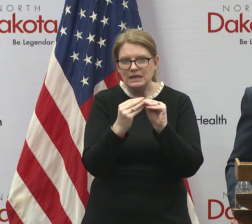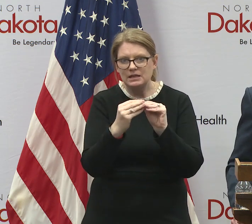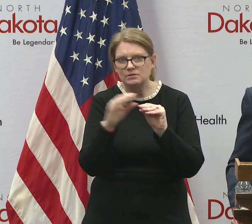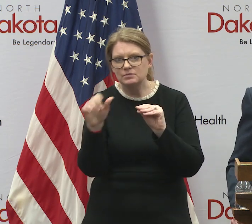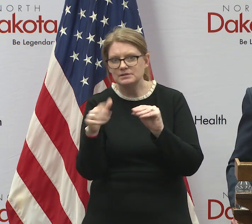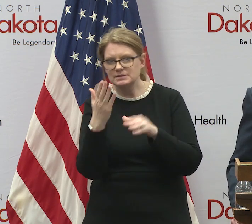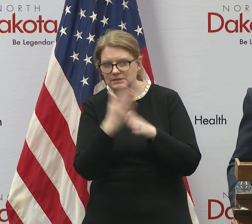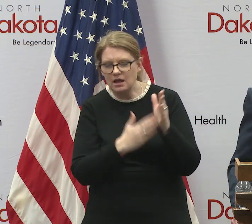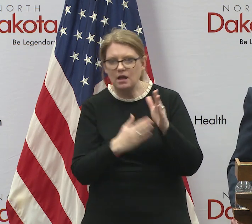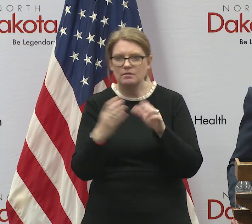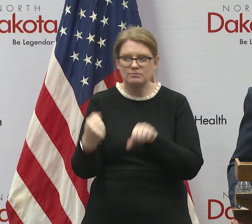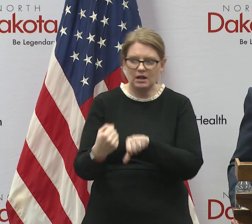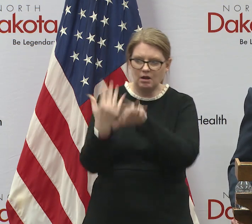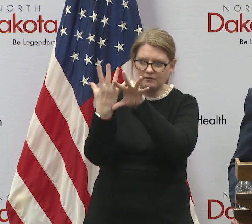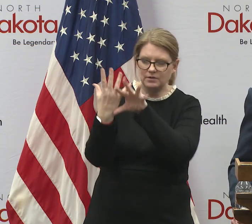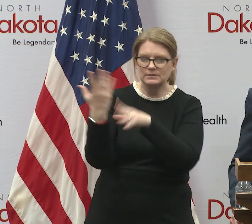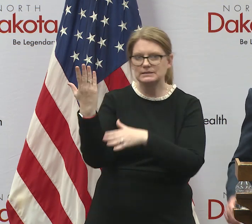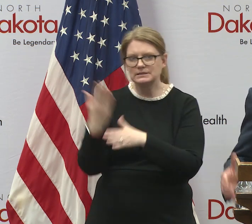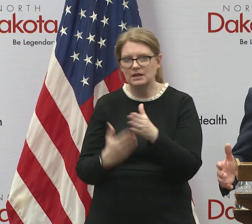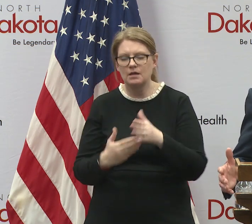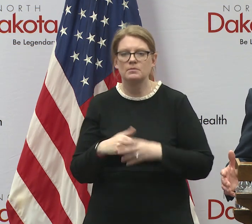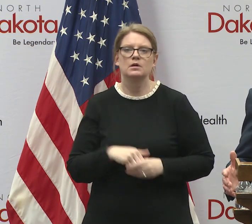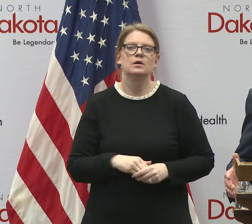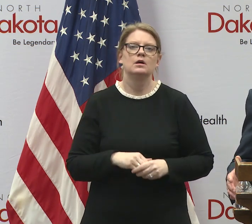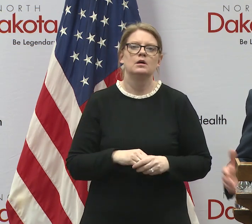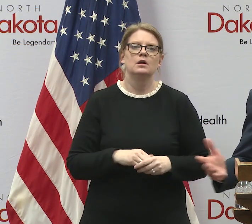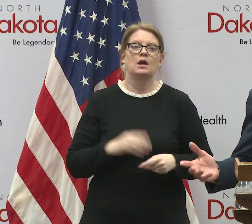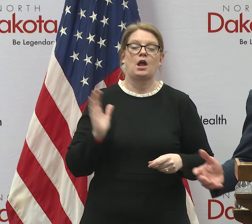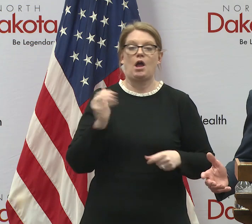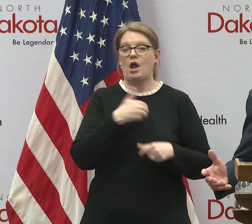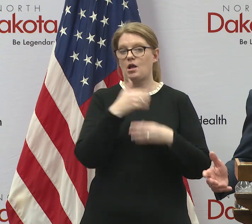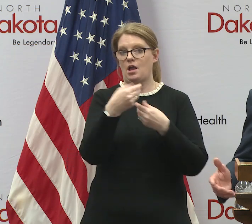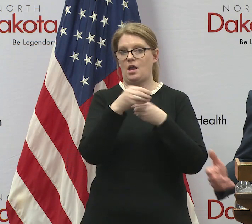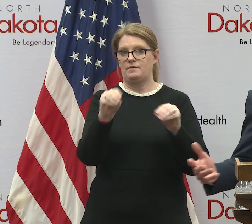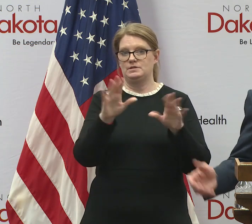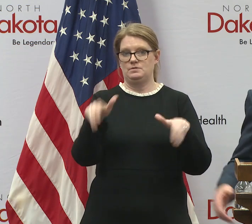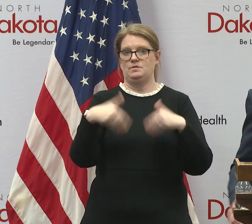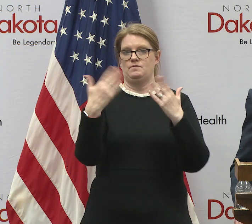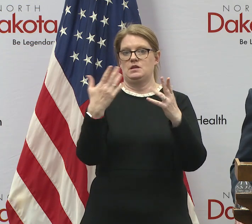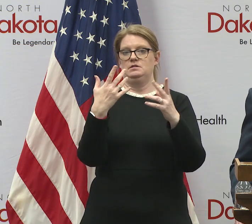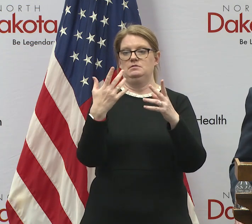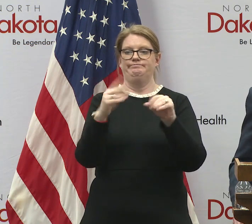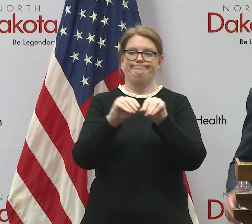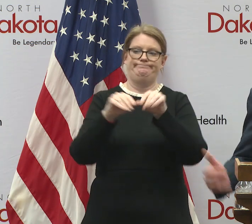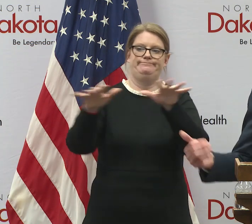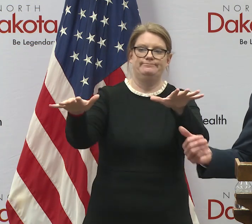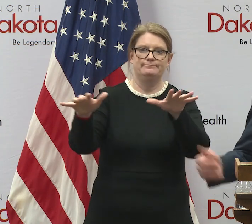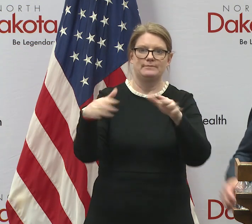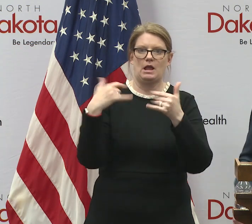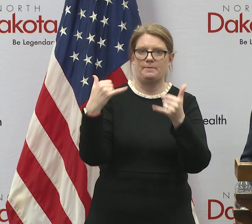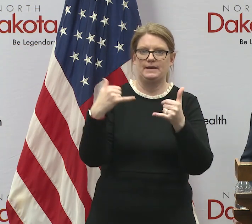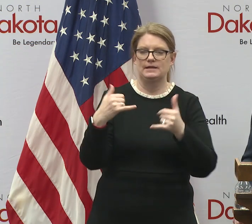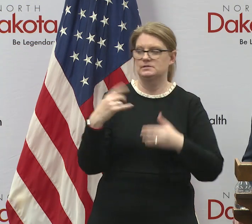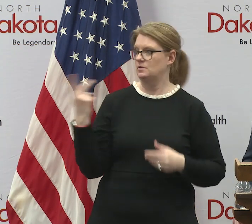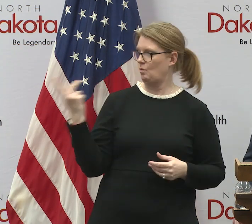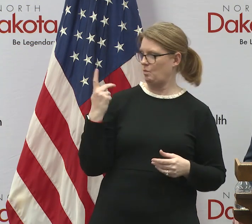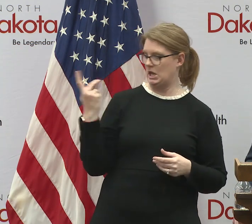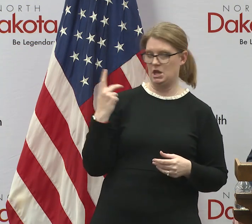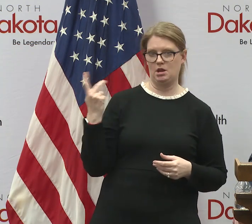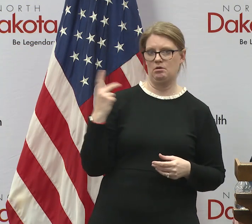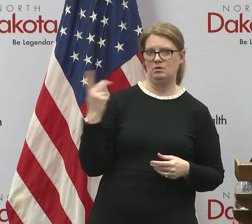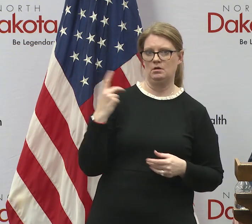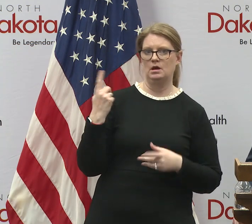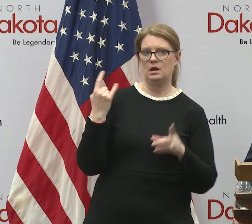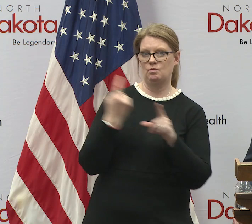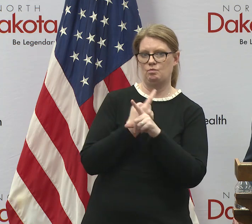in midweek. Our office is providing regular updates to them. Brent and I are in regular